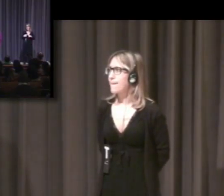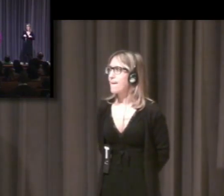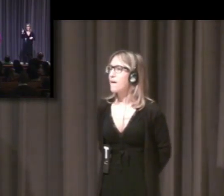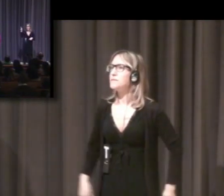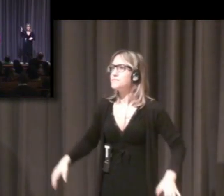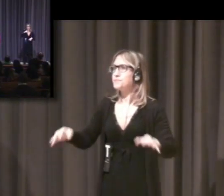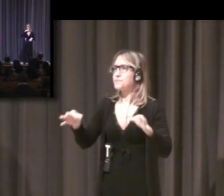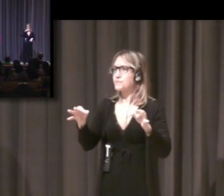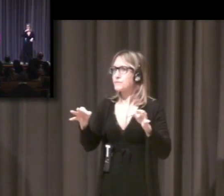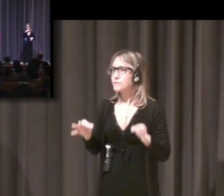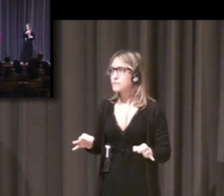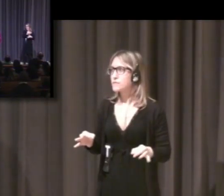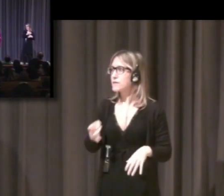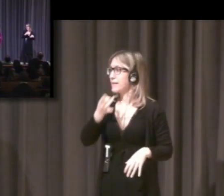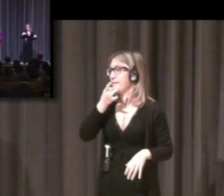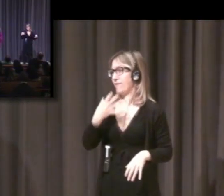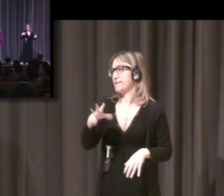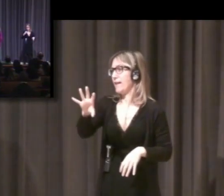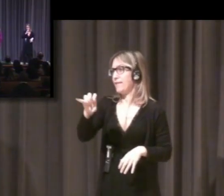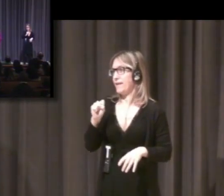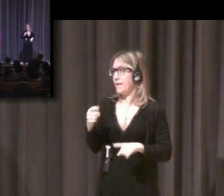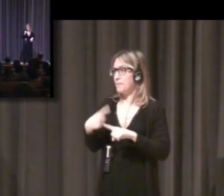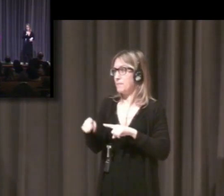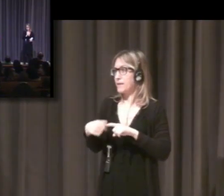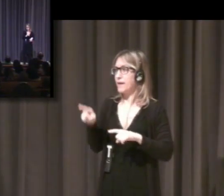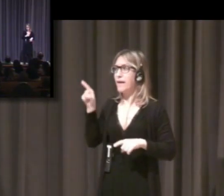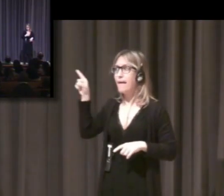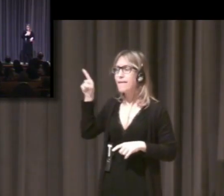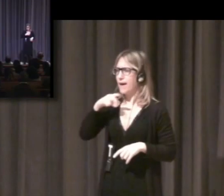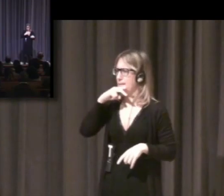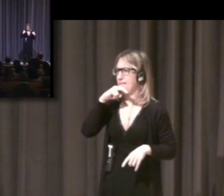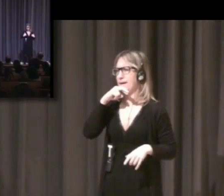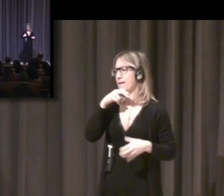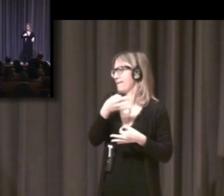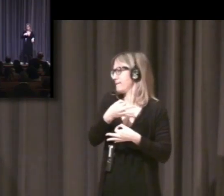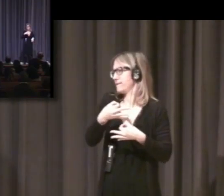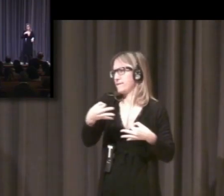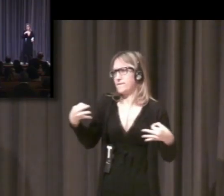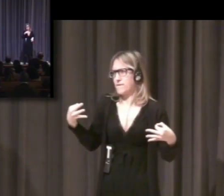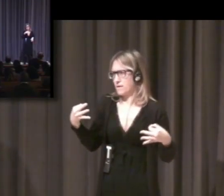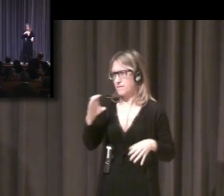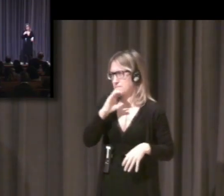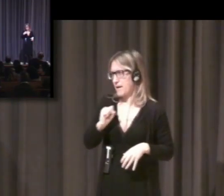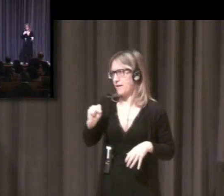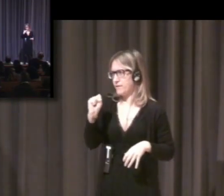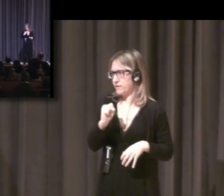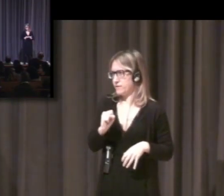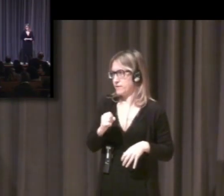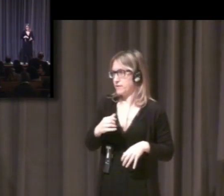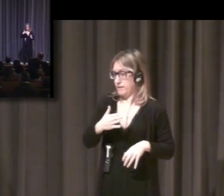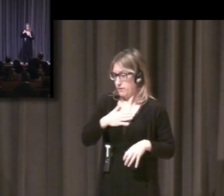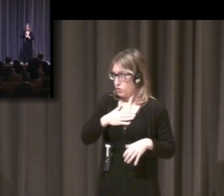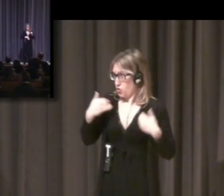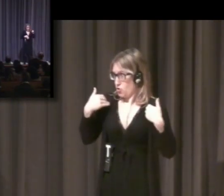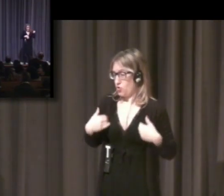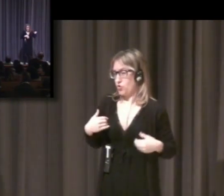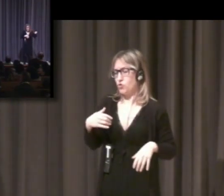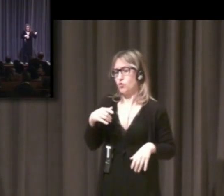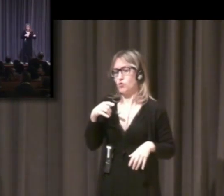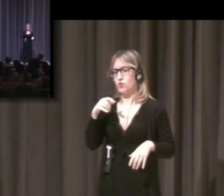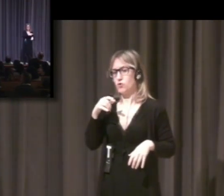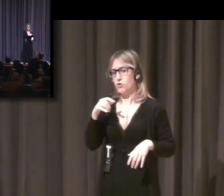It was a shock to me to understand how hard it was for her to decipher things because